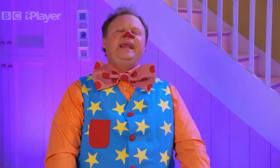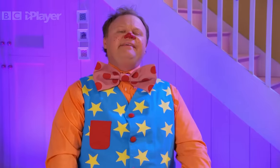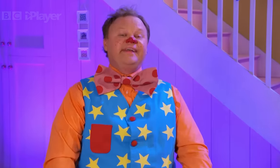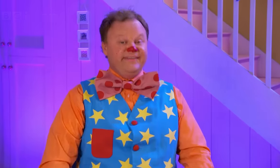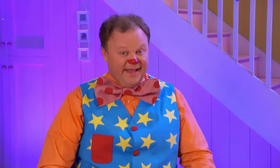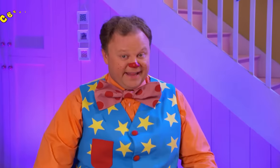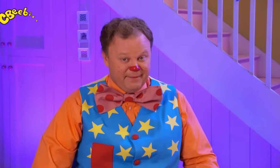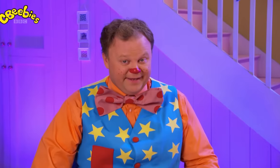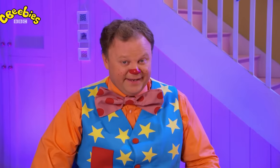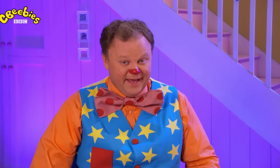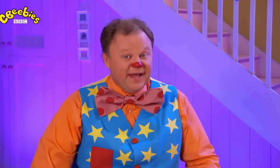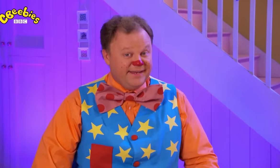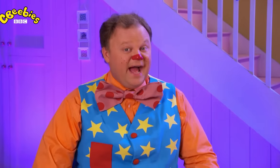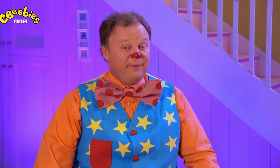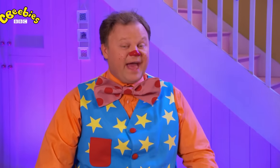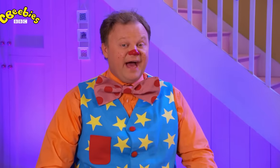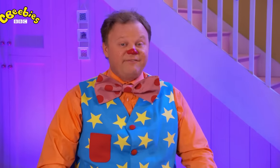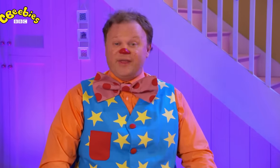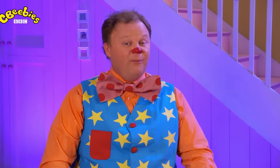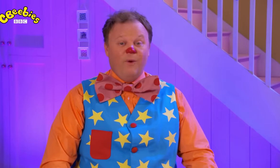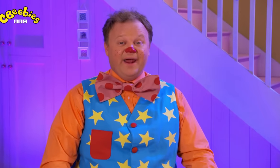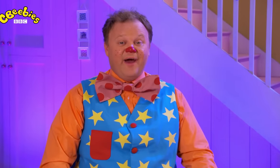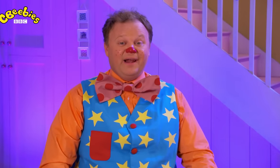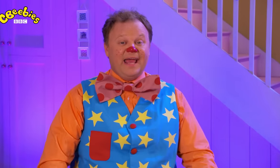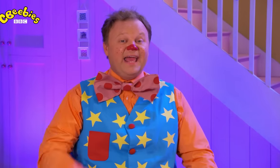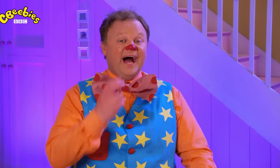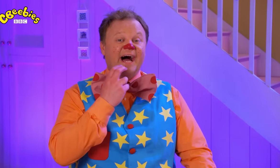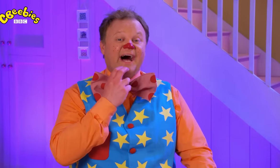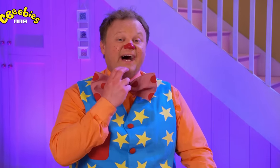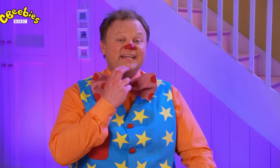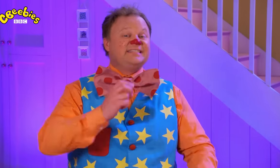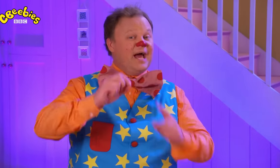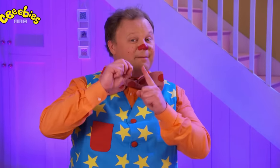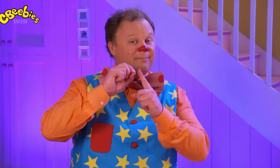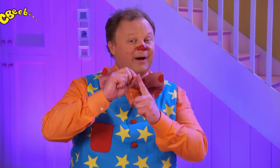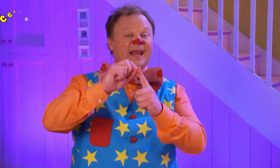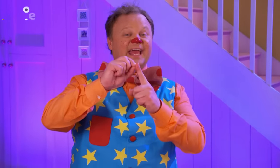Ladies and gentlemen, now we have the one and only Aunt Polly!